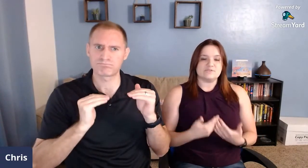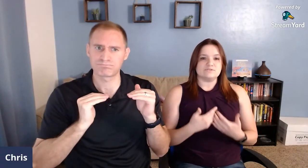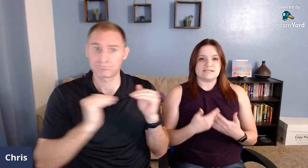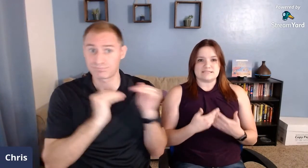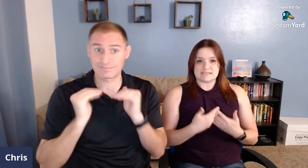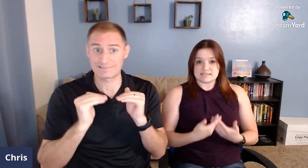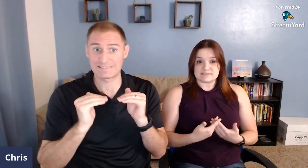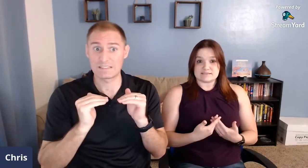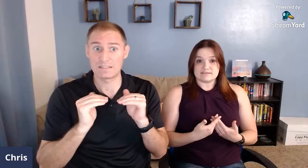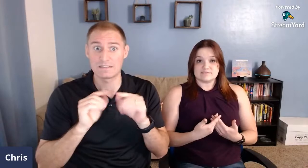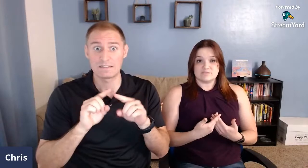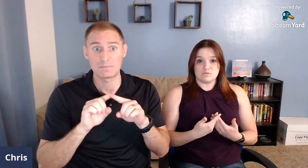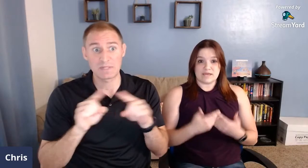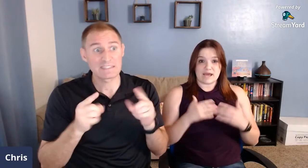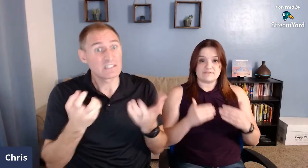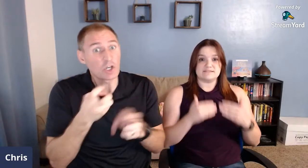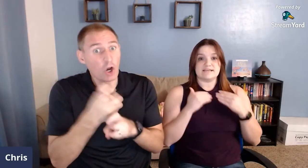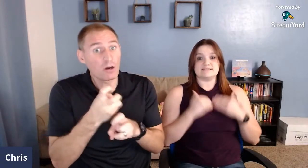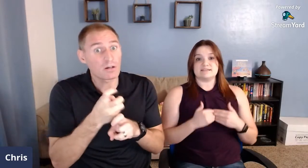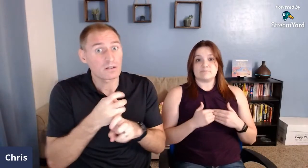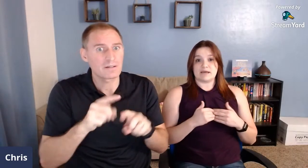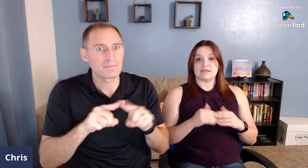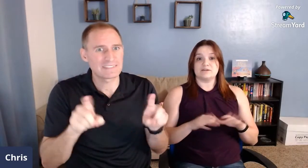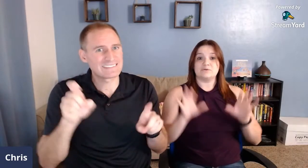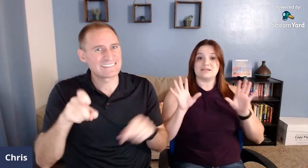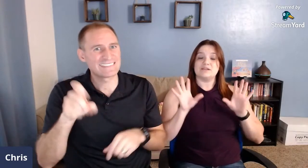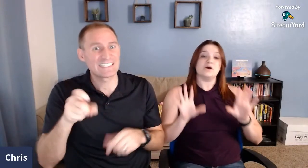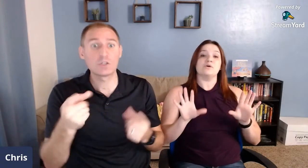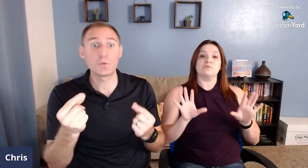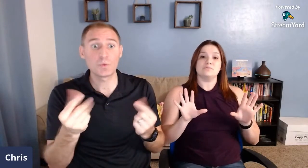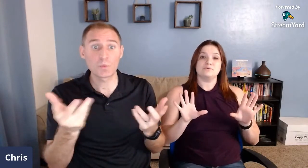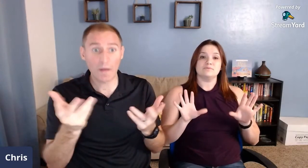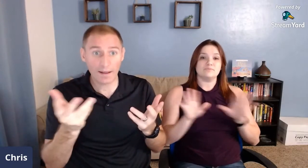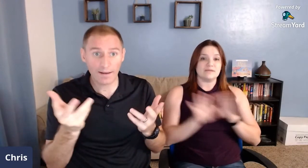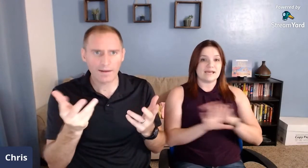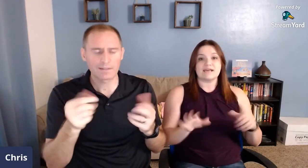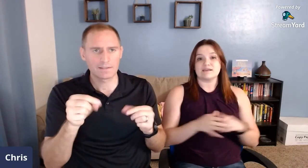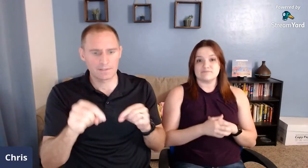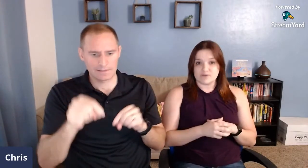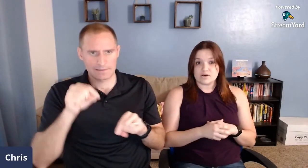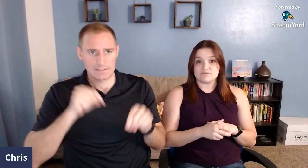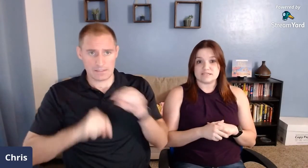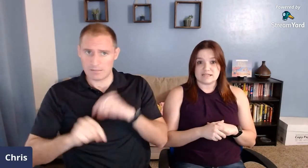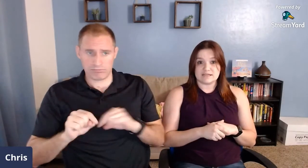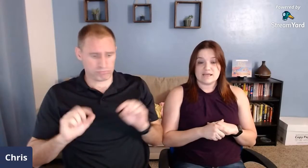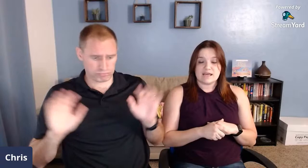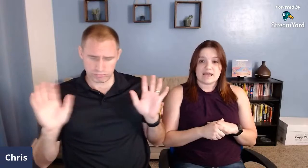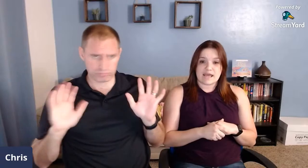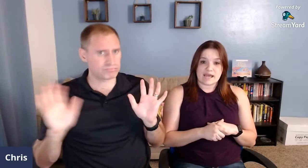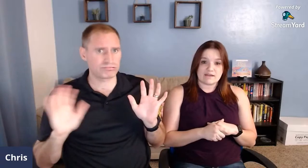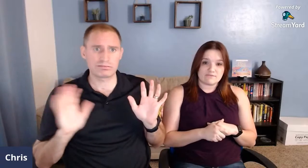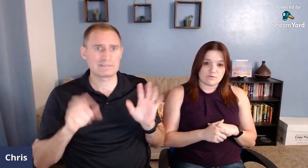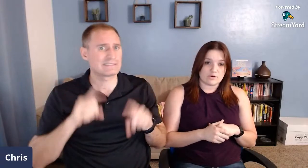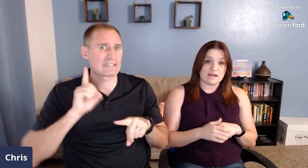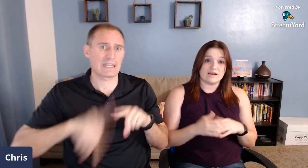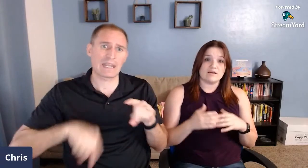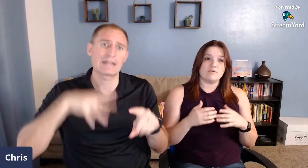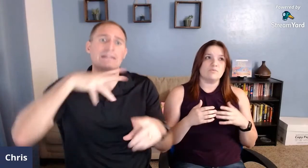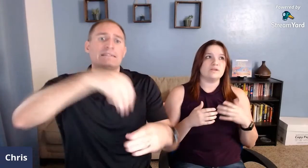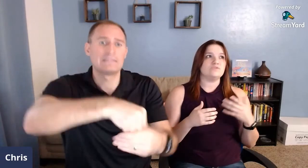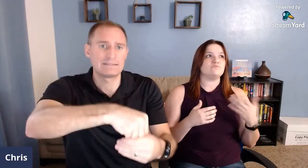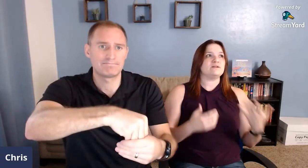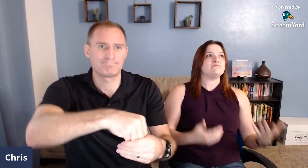As difficult as it is, we have to take a step back and know that no, we can't get involved in it. And